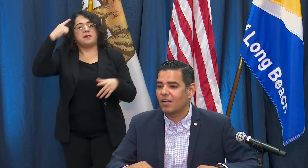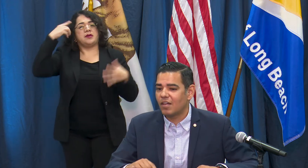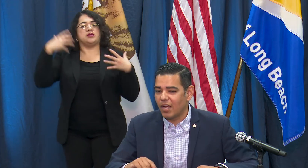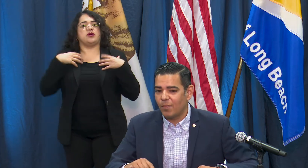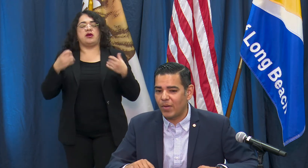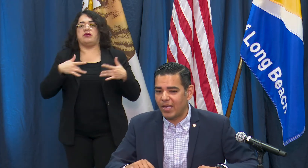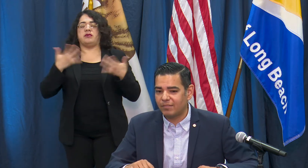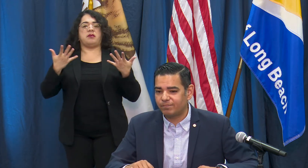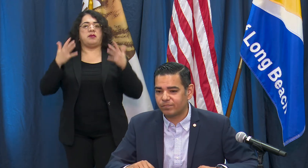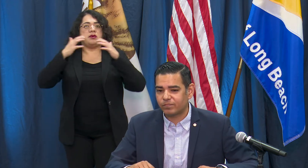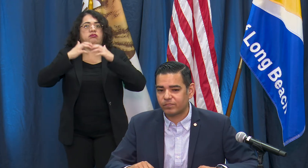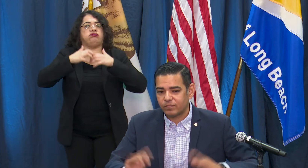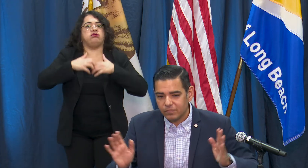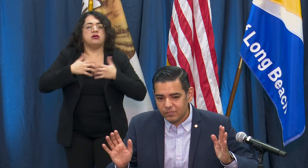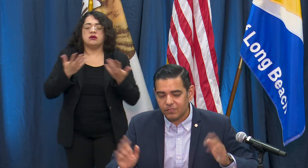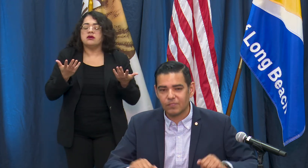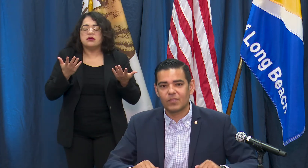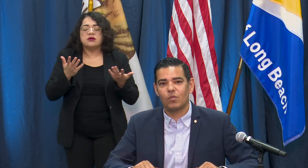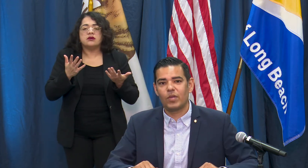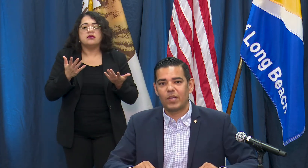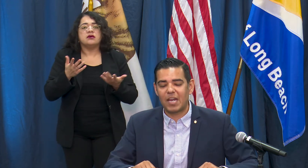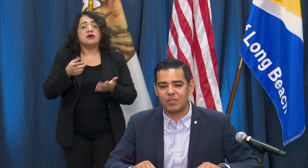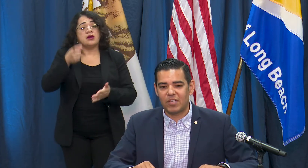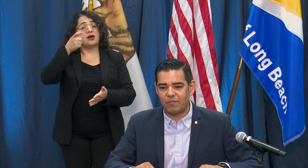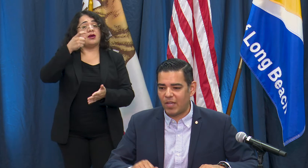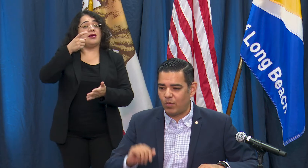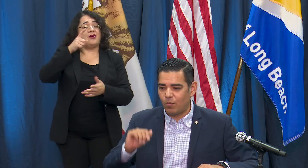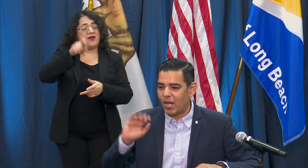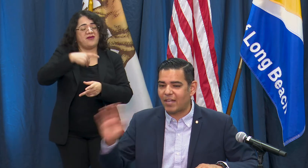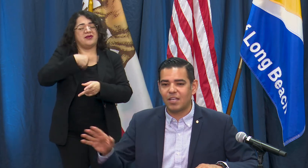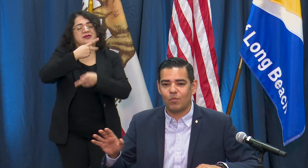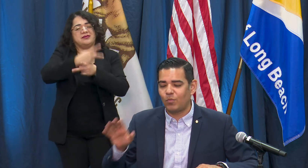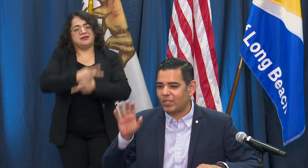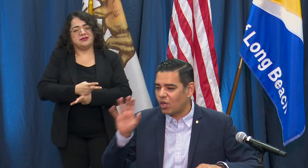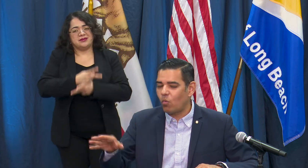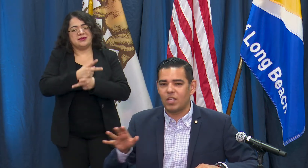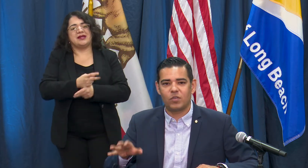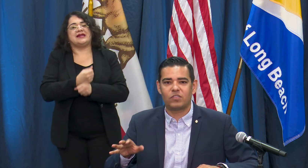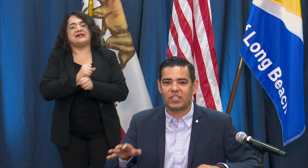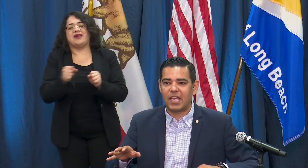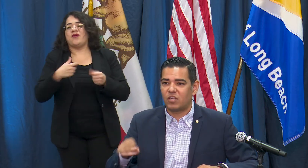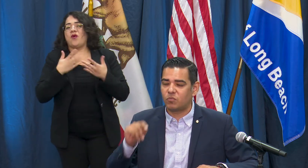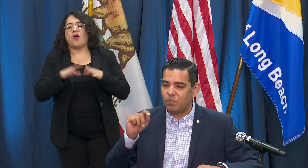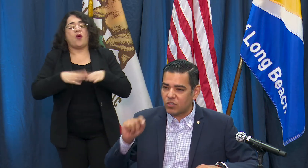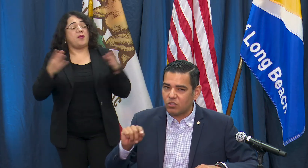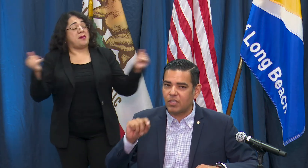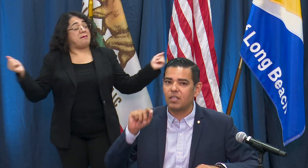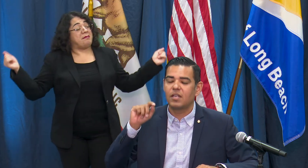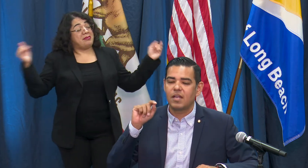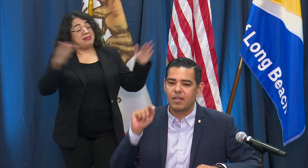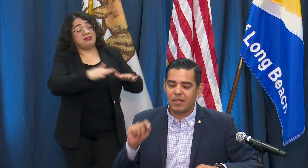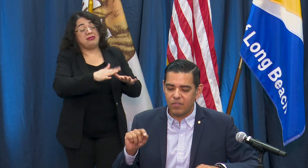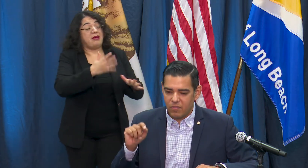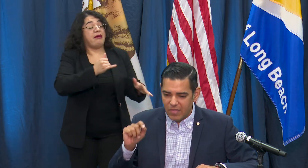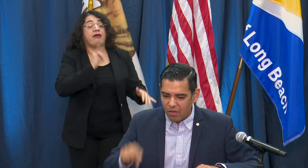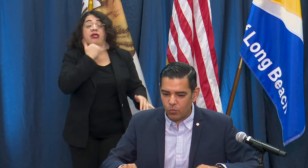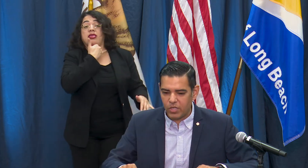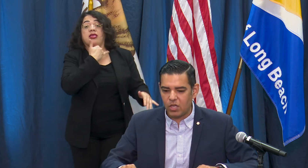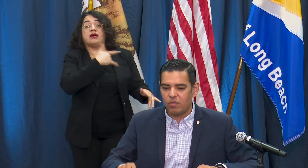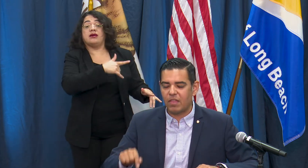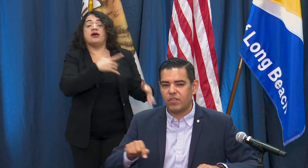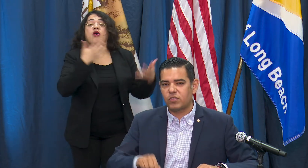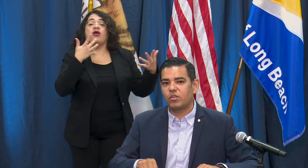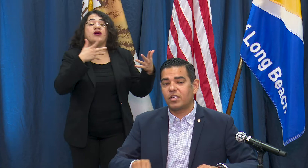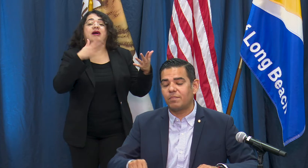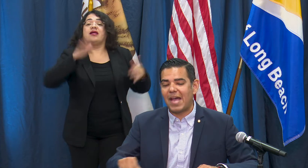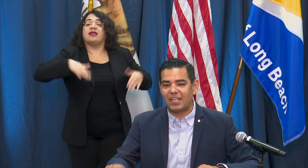it, but we got to be safe, and we don't want to do this again, especially now that we